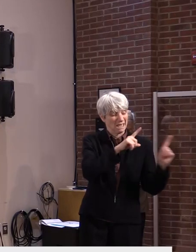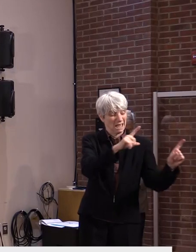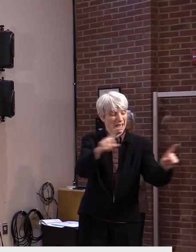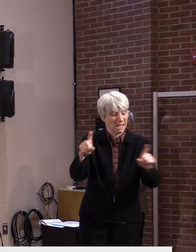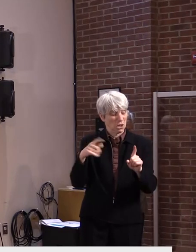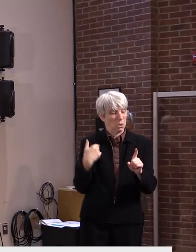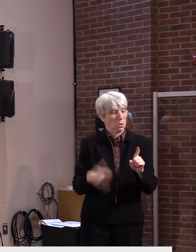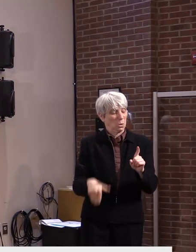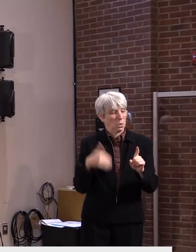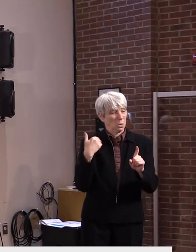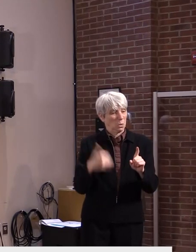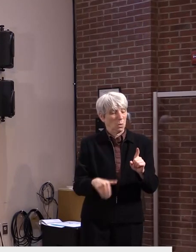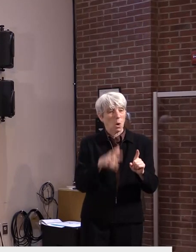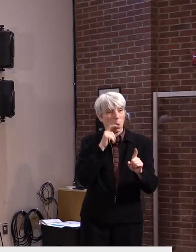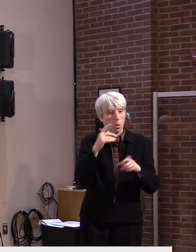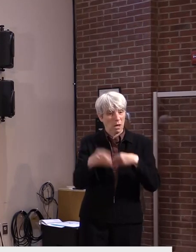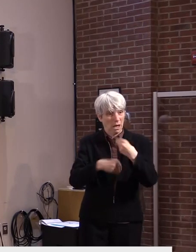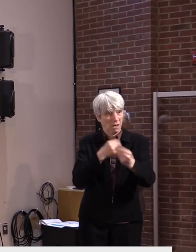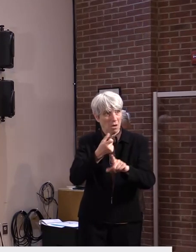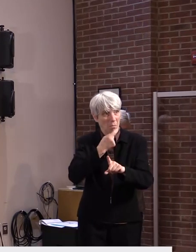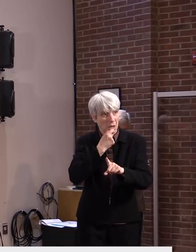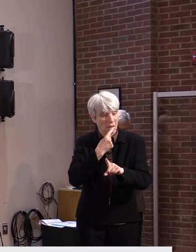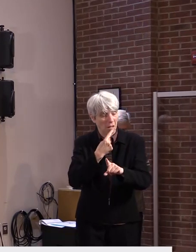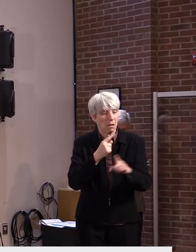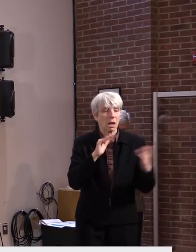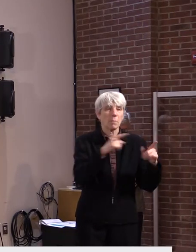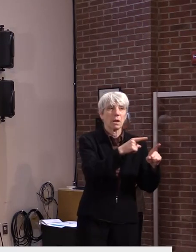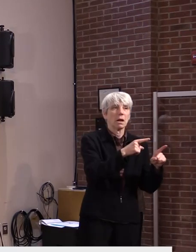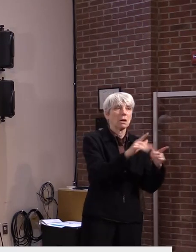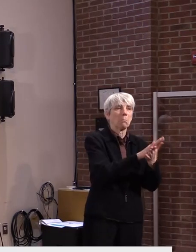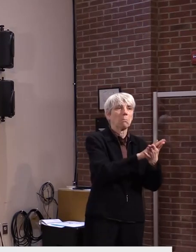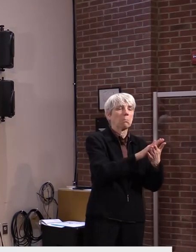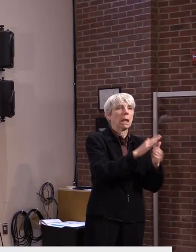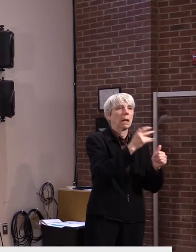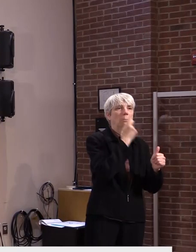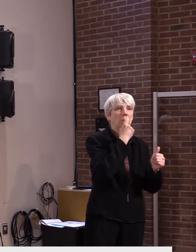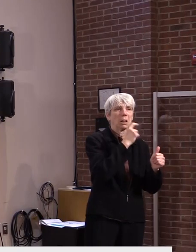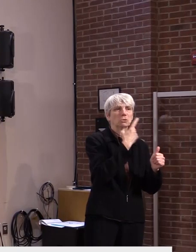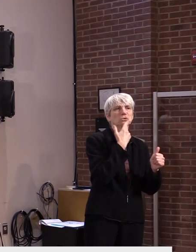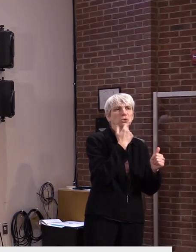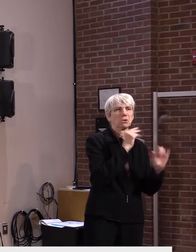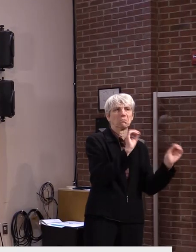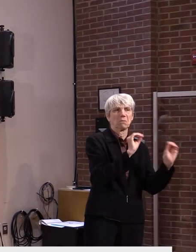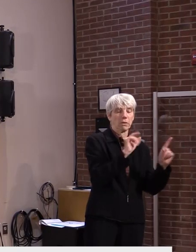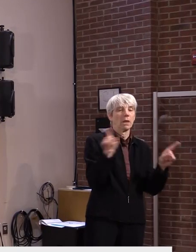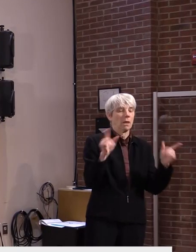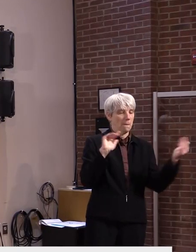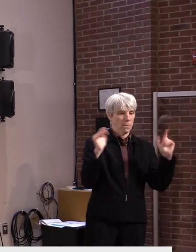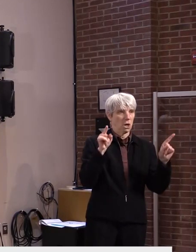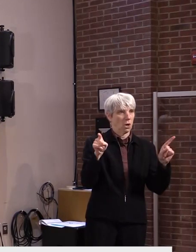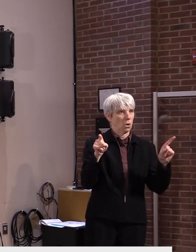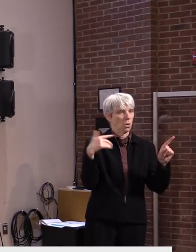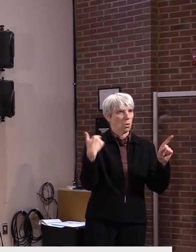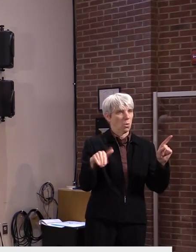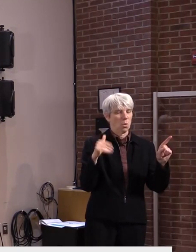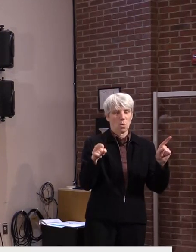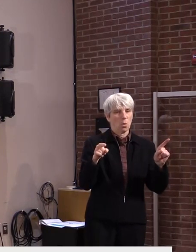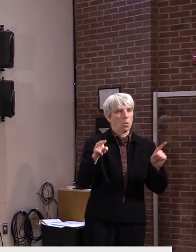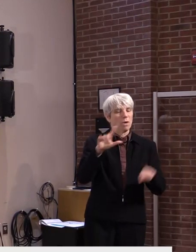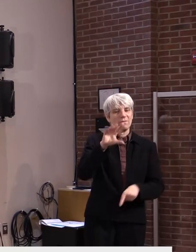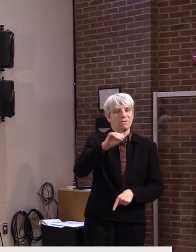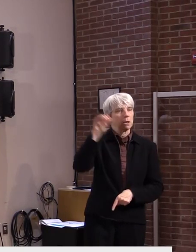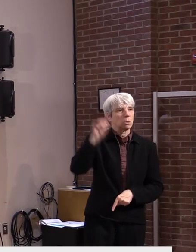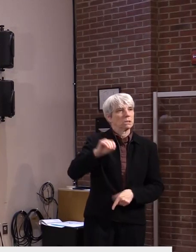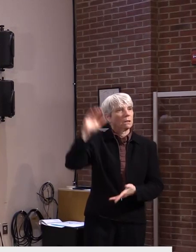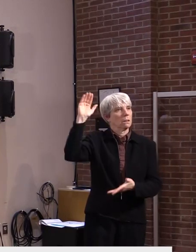of hospitalization or death. And if this is true, it could be yet another important tool, along